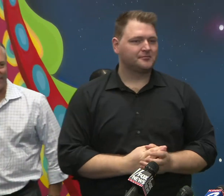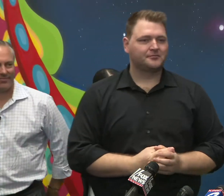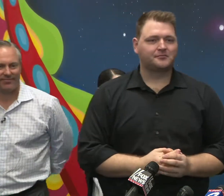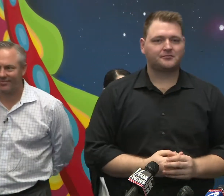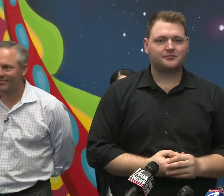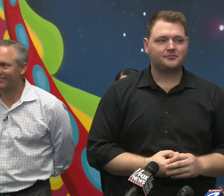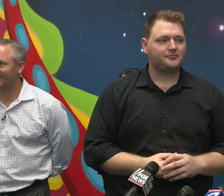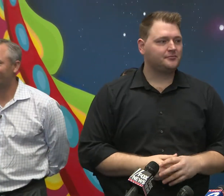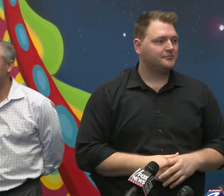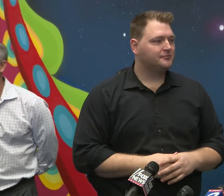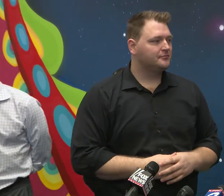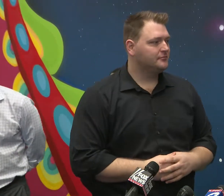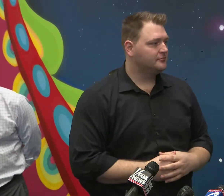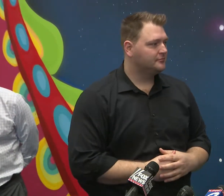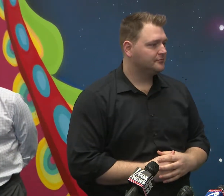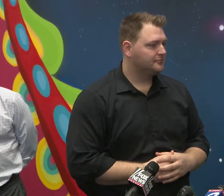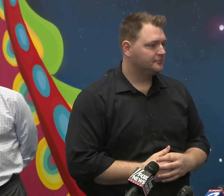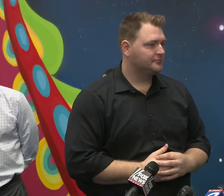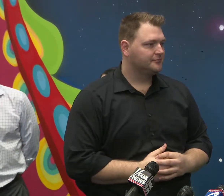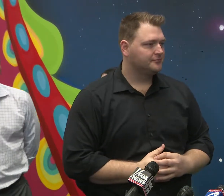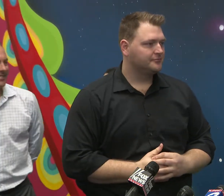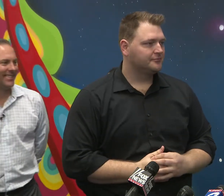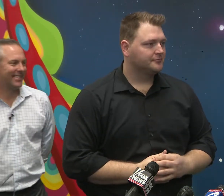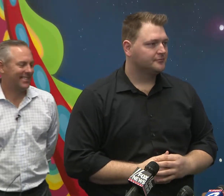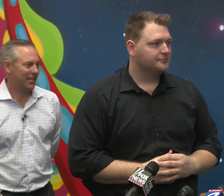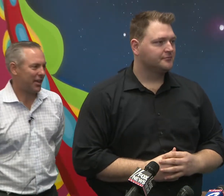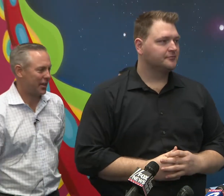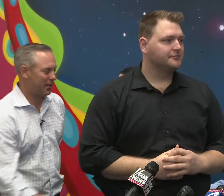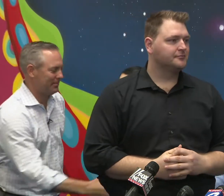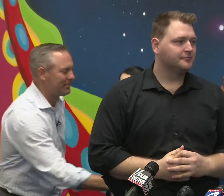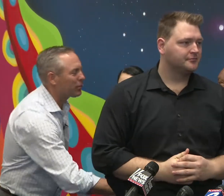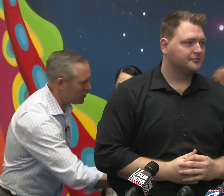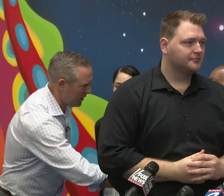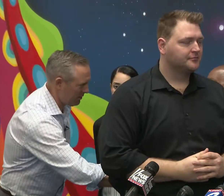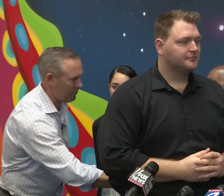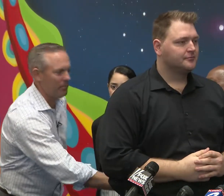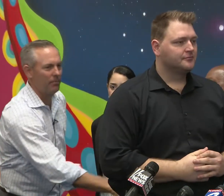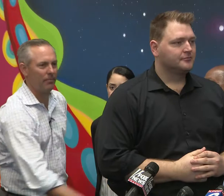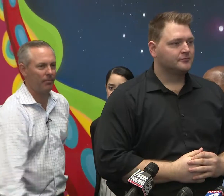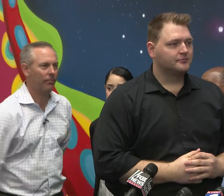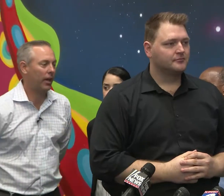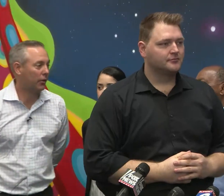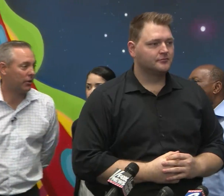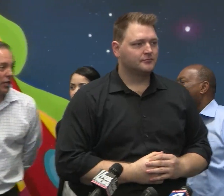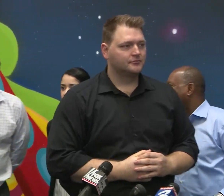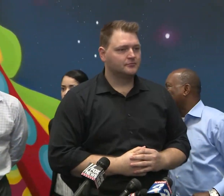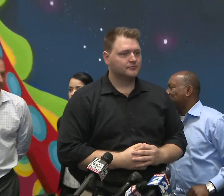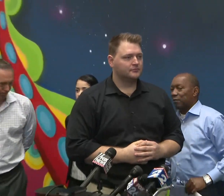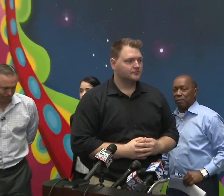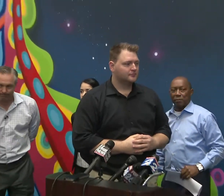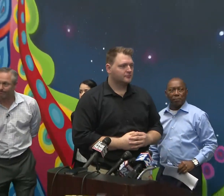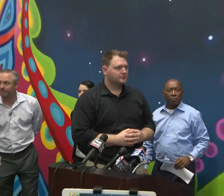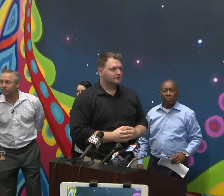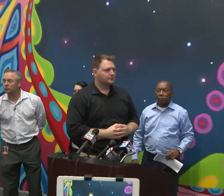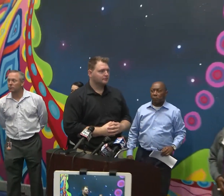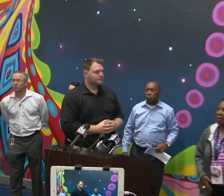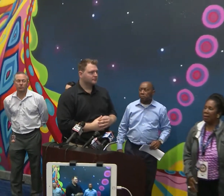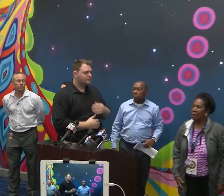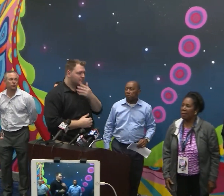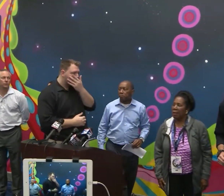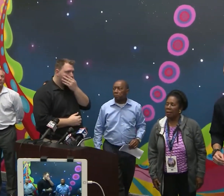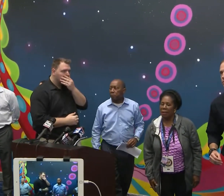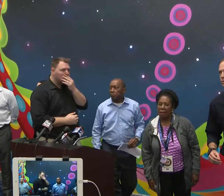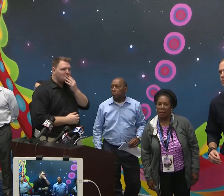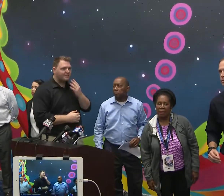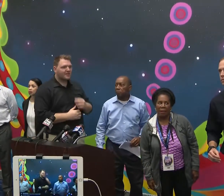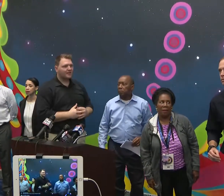Mr. Administrator. Hey, Mayor. Mr. Administrator, the $5.5 billion to replenish the disaster fund,